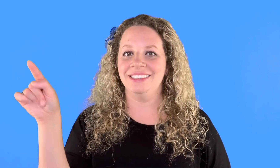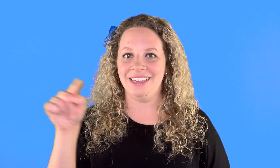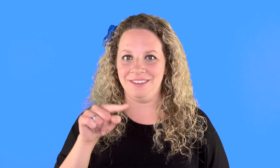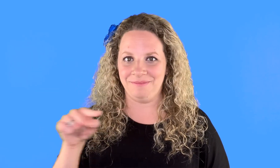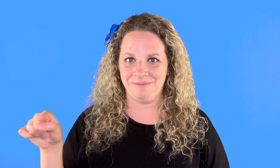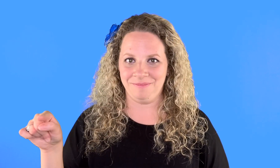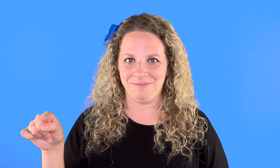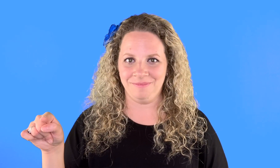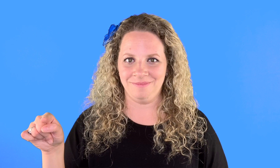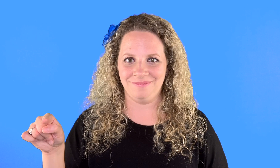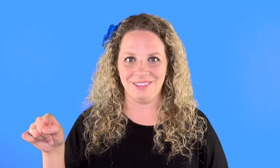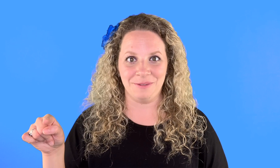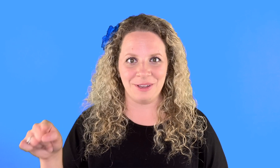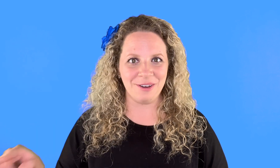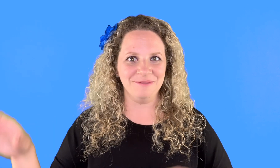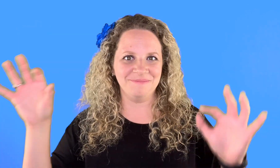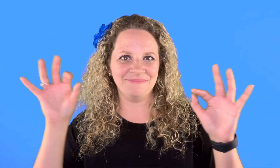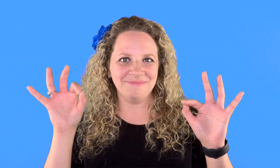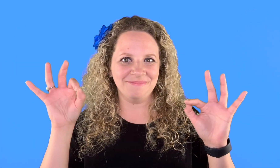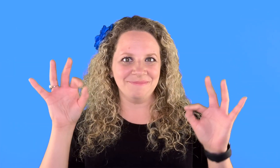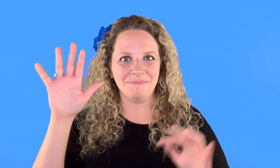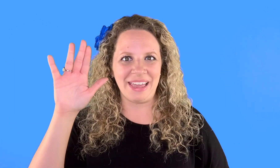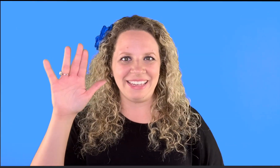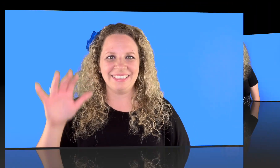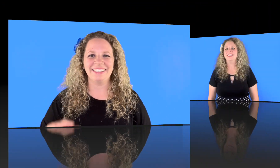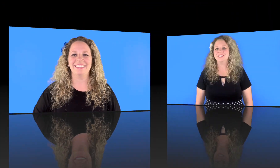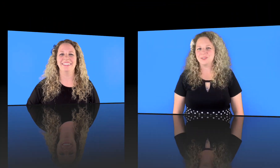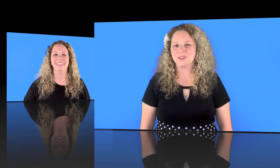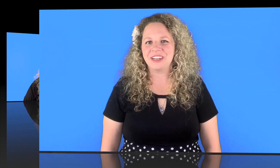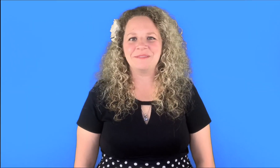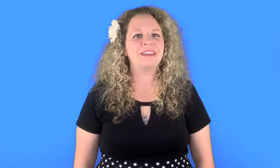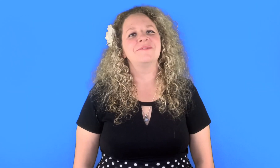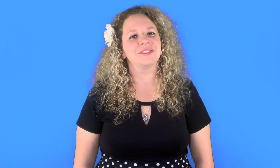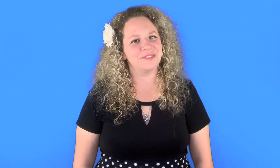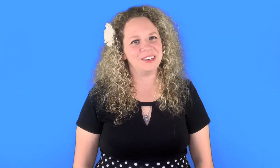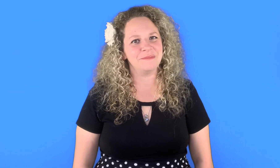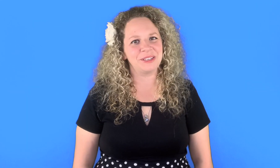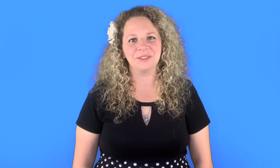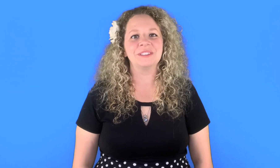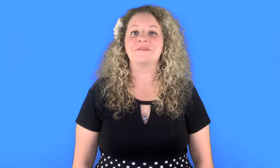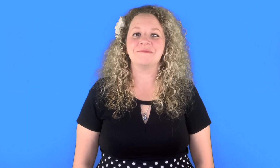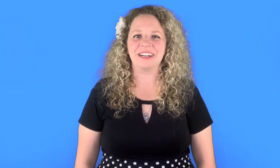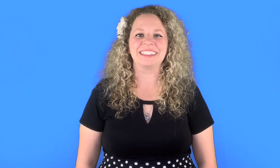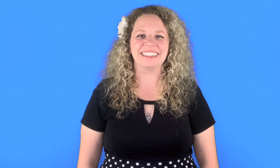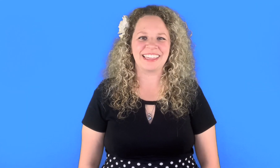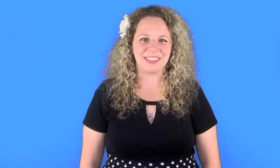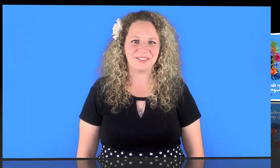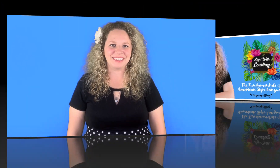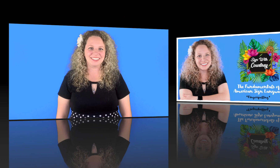Z. There we go. Bye. Thanks for joining me for the fundamentals of American Sign Language.